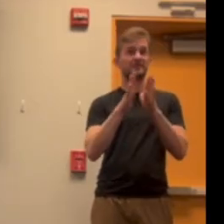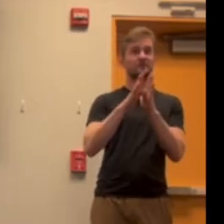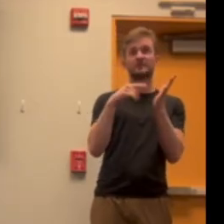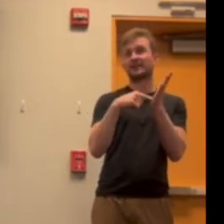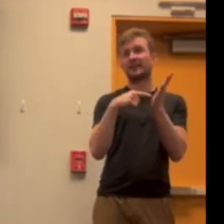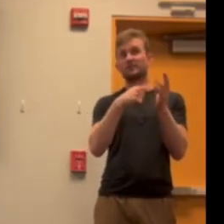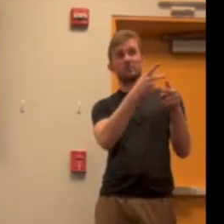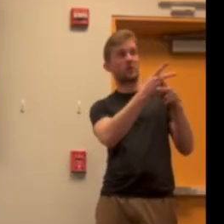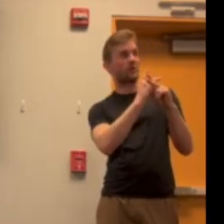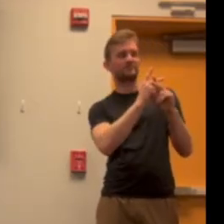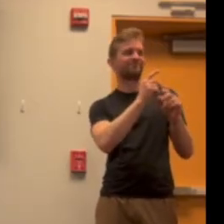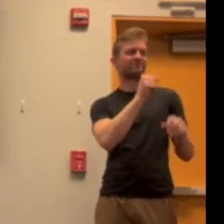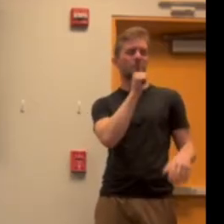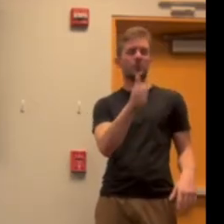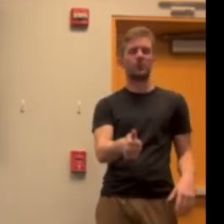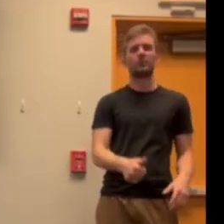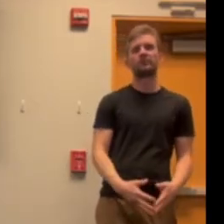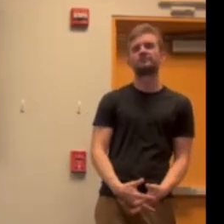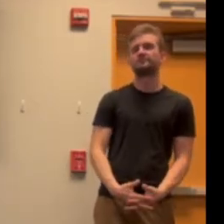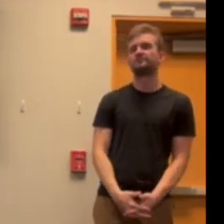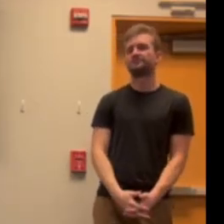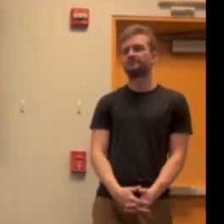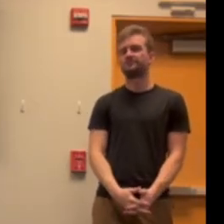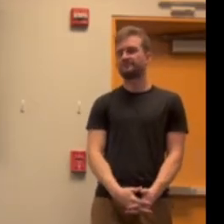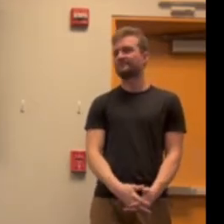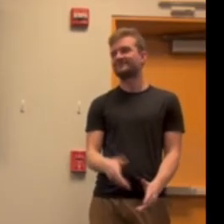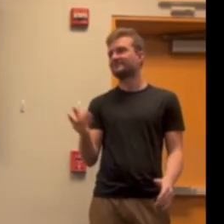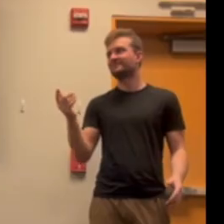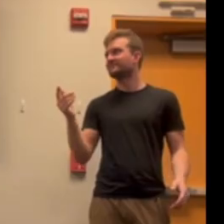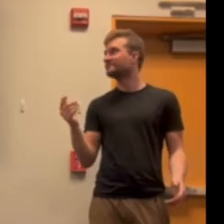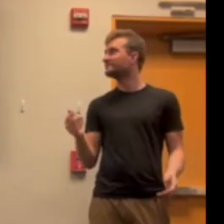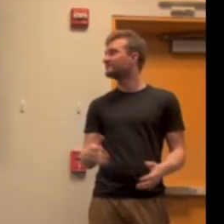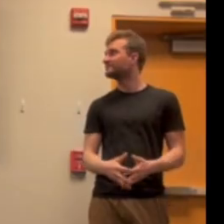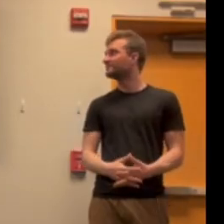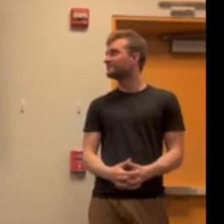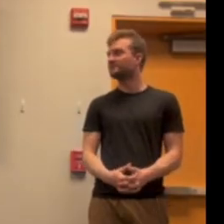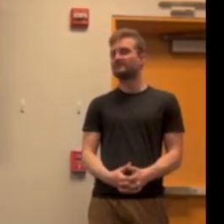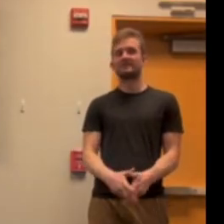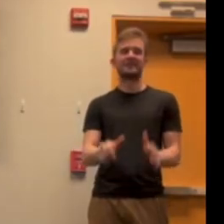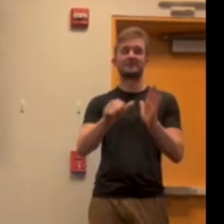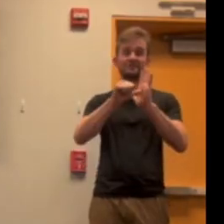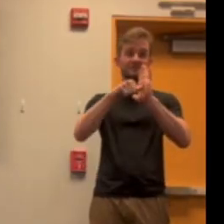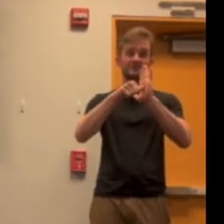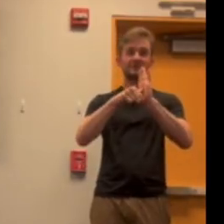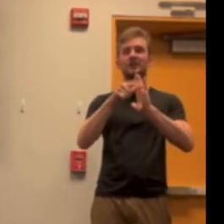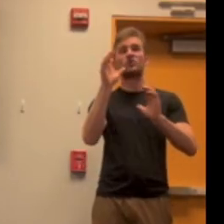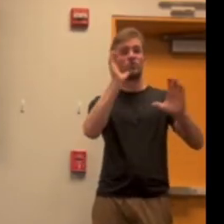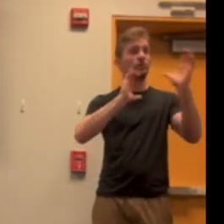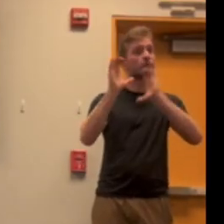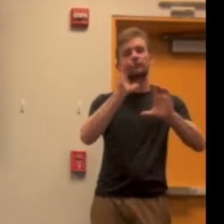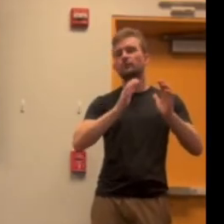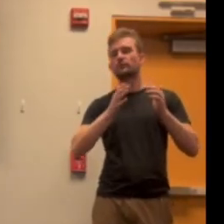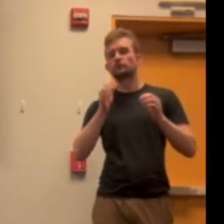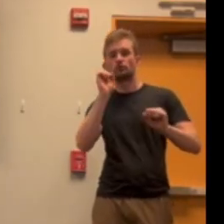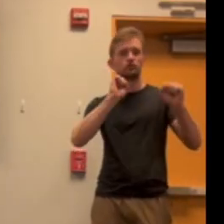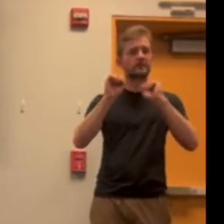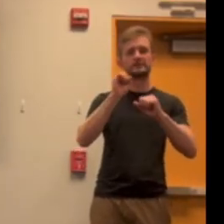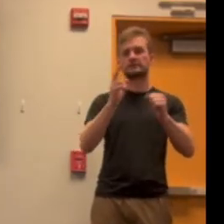And then, just kind of a repetitiveness, but just look for ways to save money as best you can. Just keep on your budget,